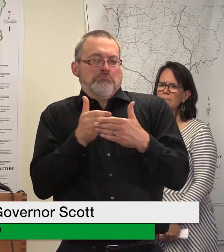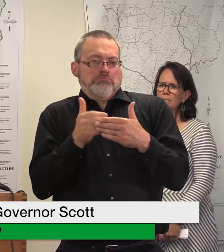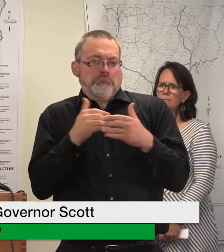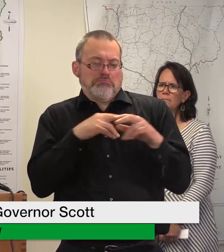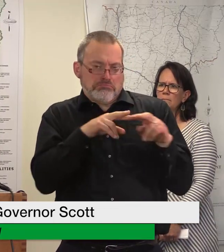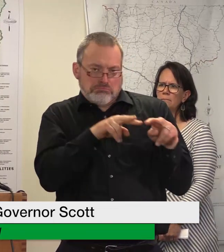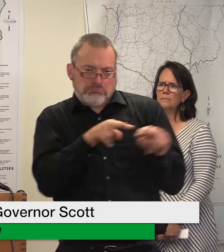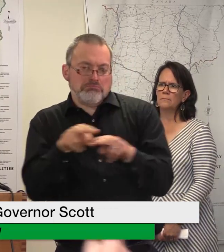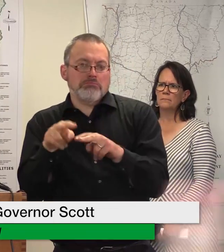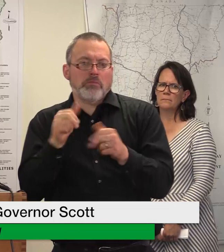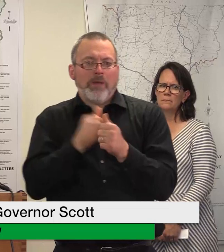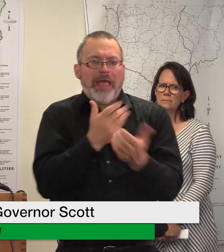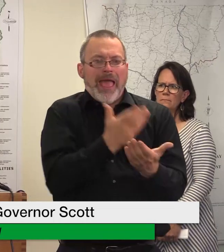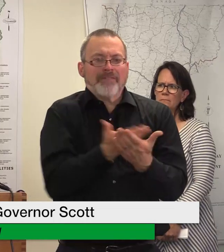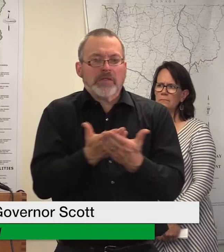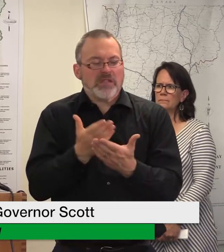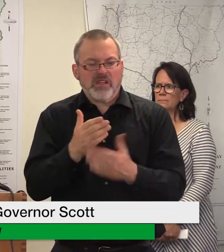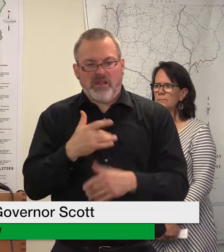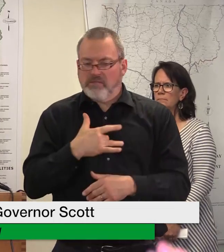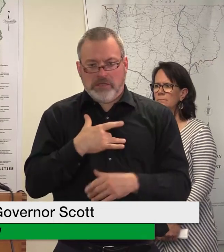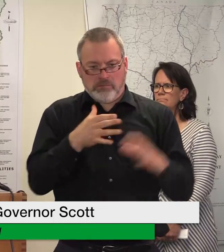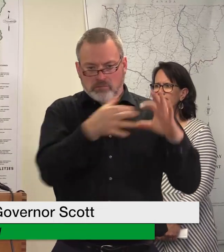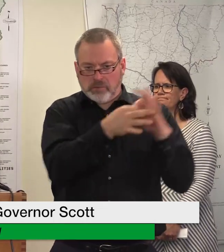was not flood related. Okay. Can I ask